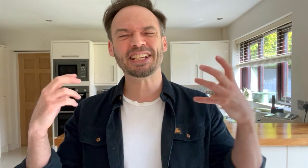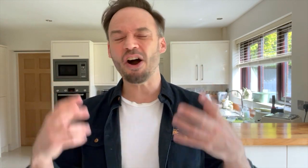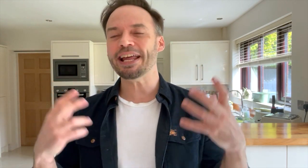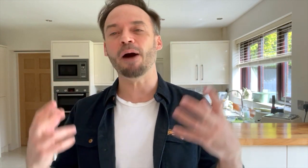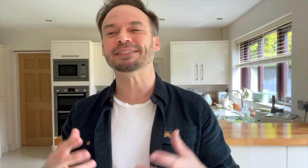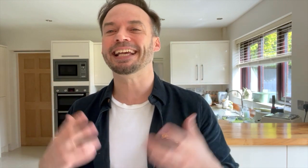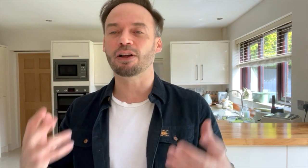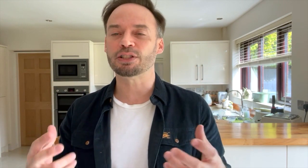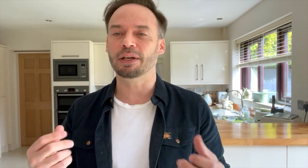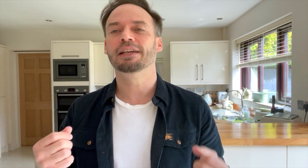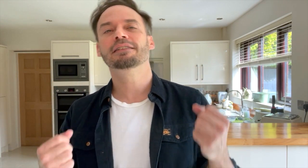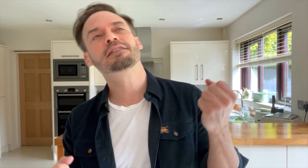can't help to sing along to it